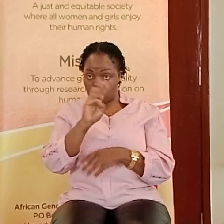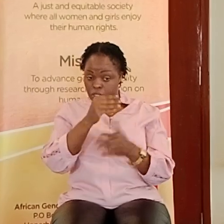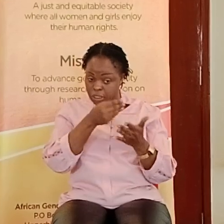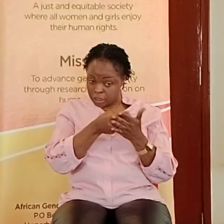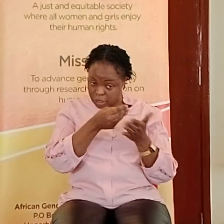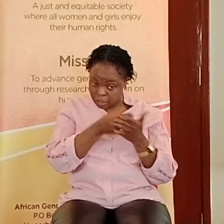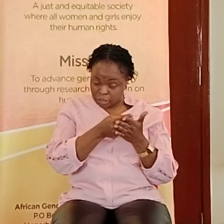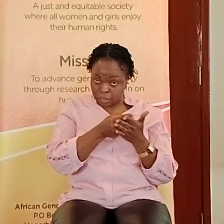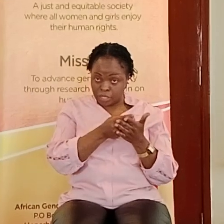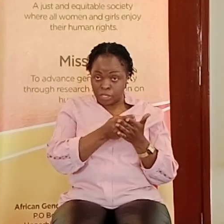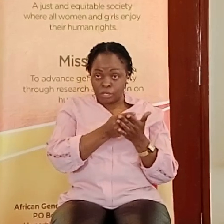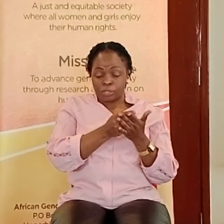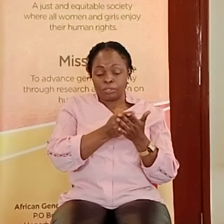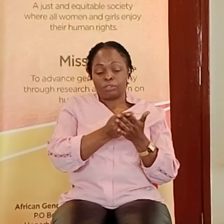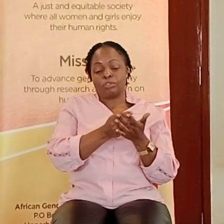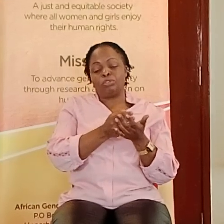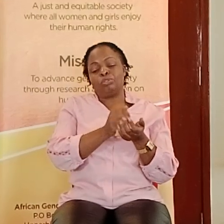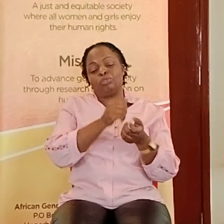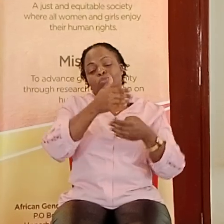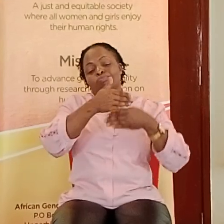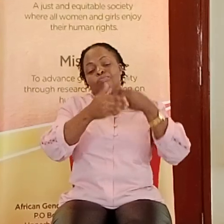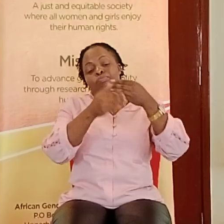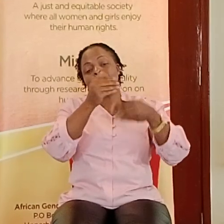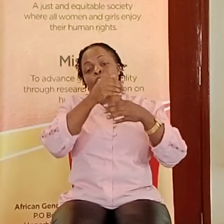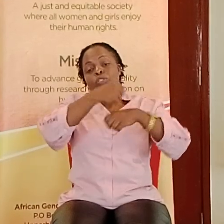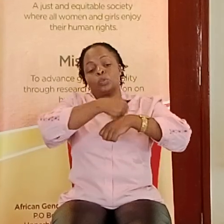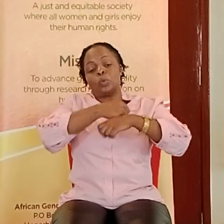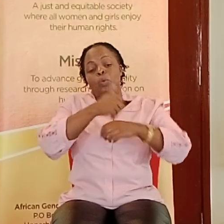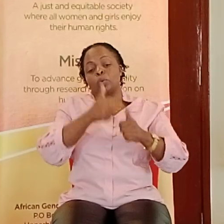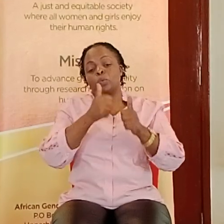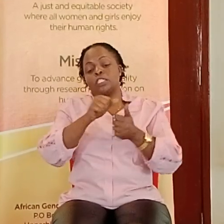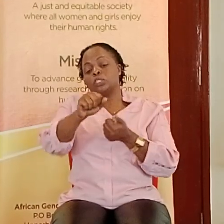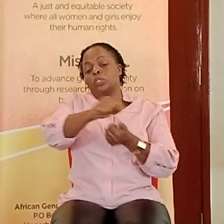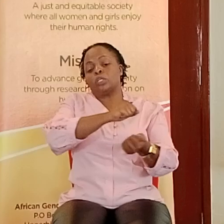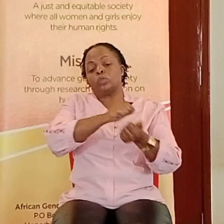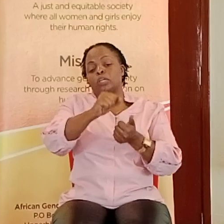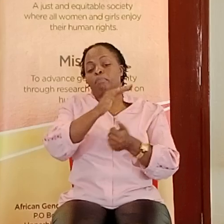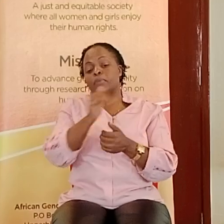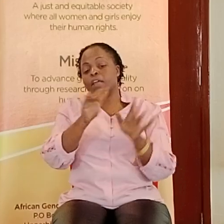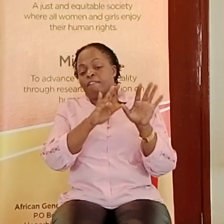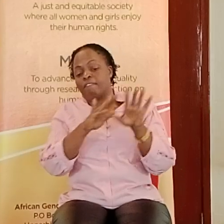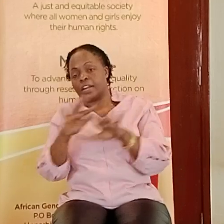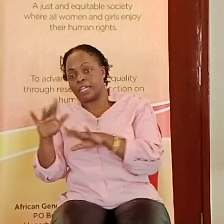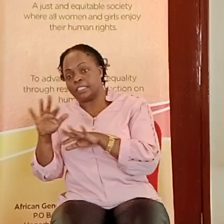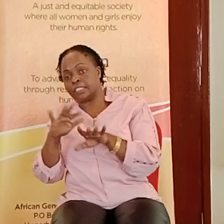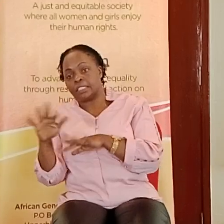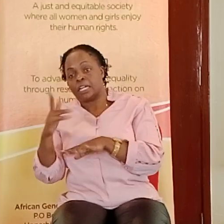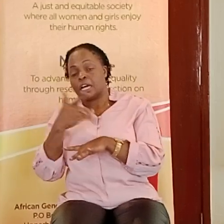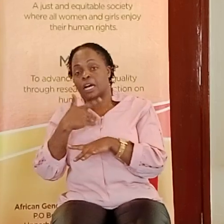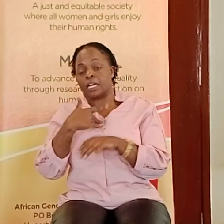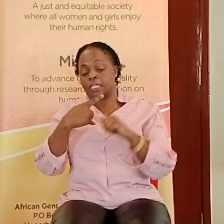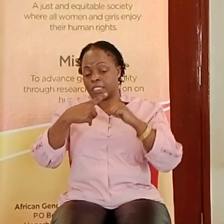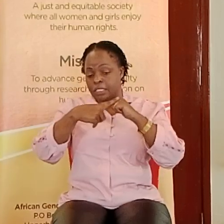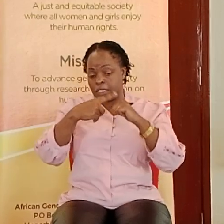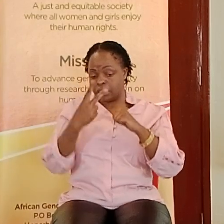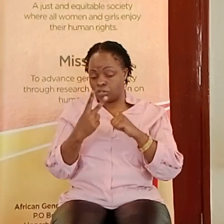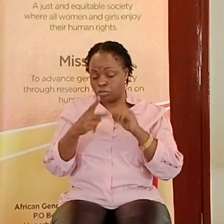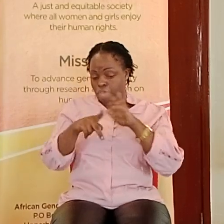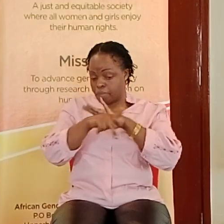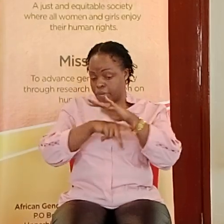the school, which had been destroyed by floods. There were around 62 primary school.